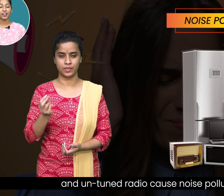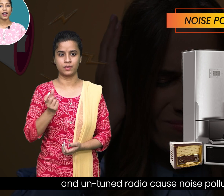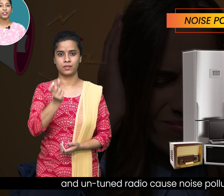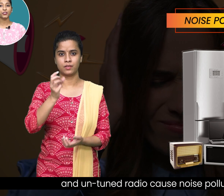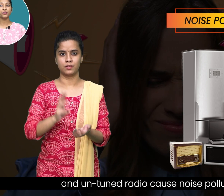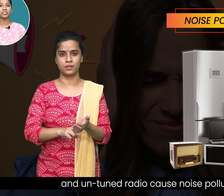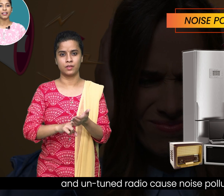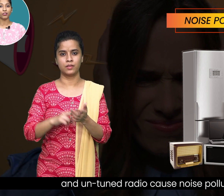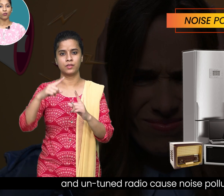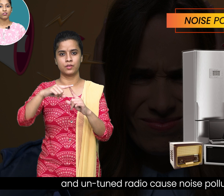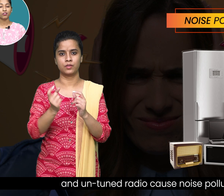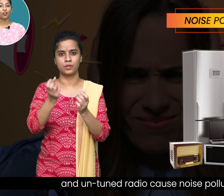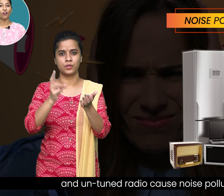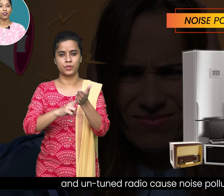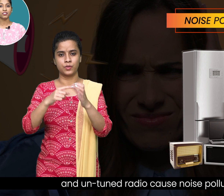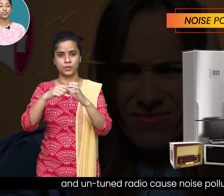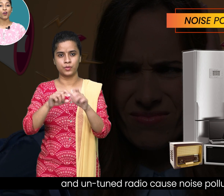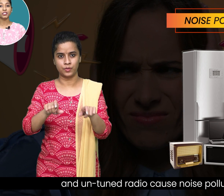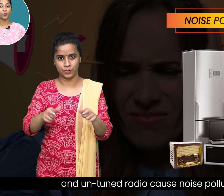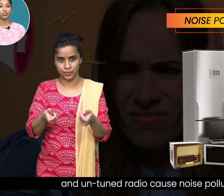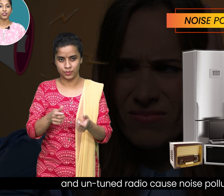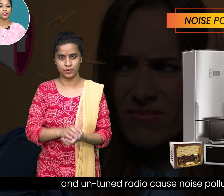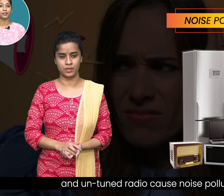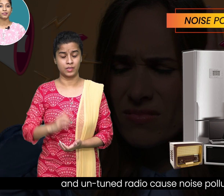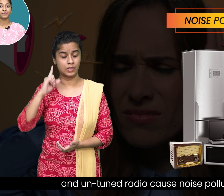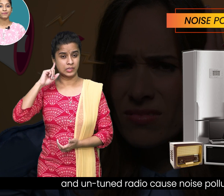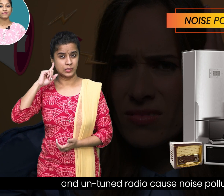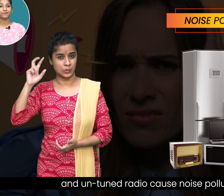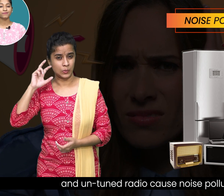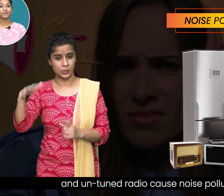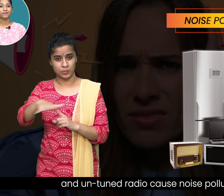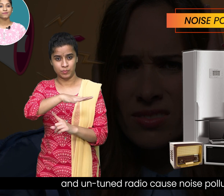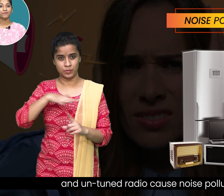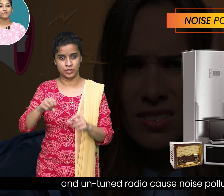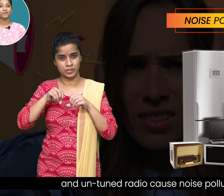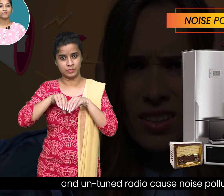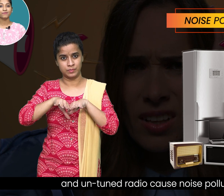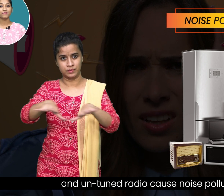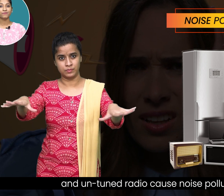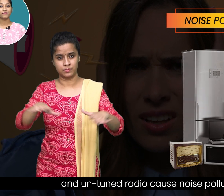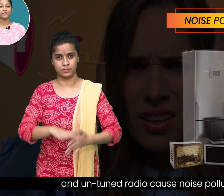and untuned radio cause noise pollution.